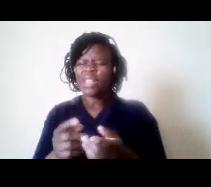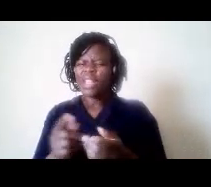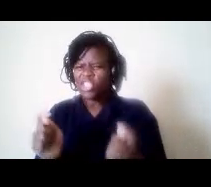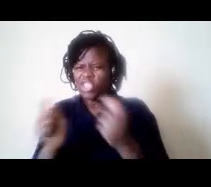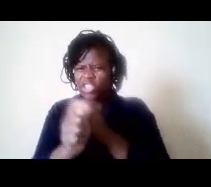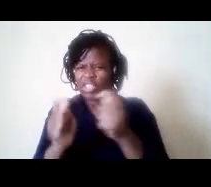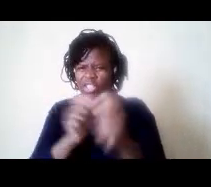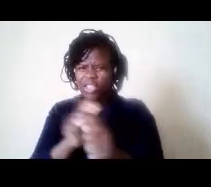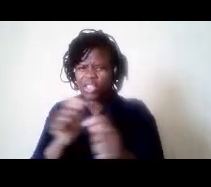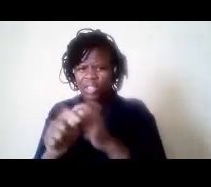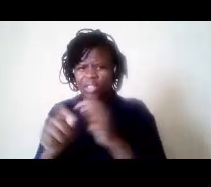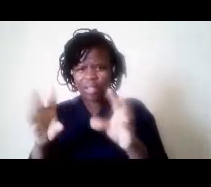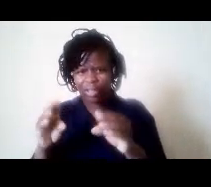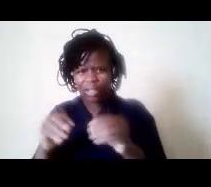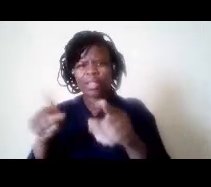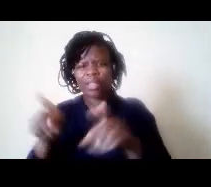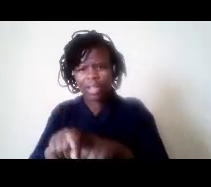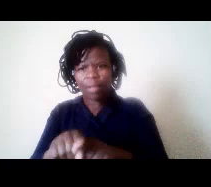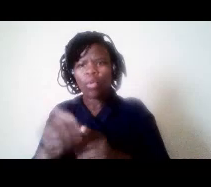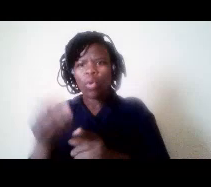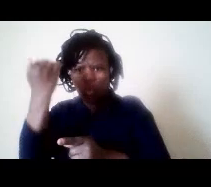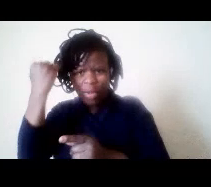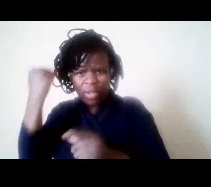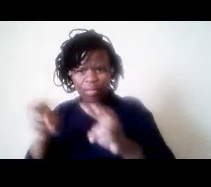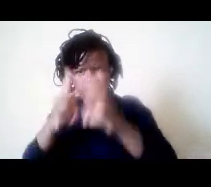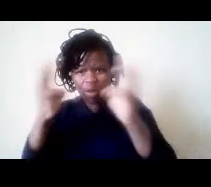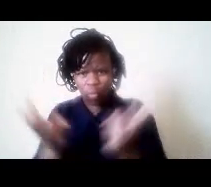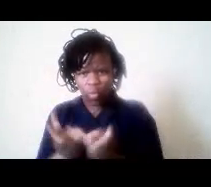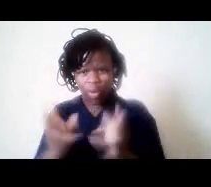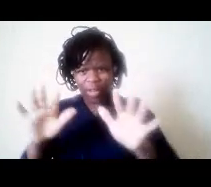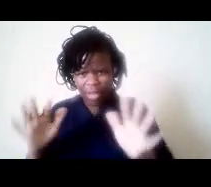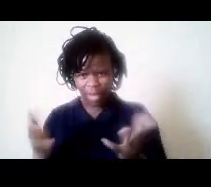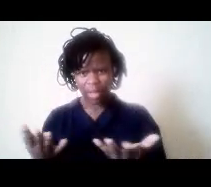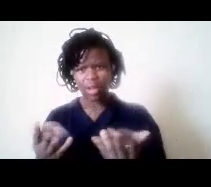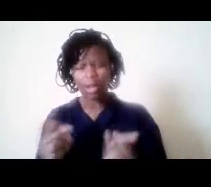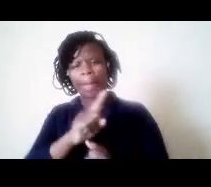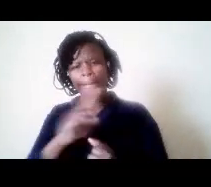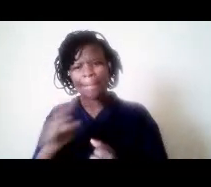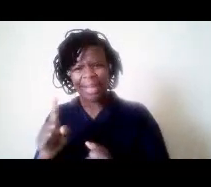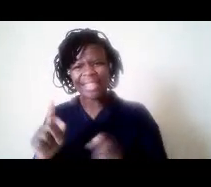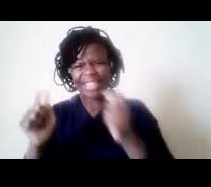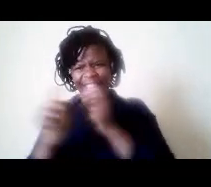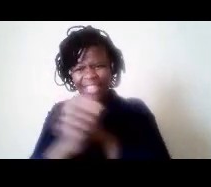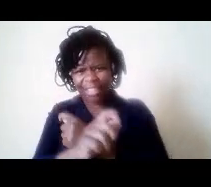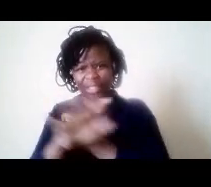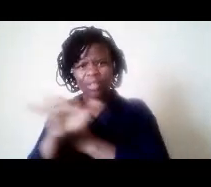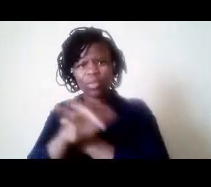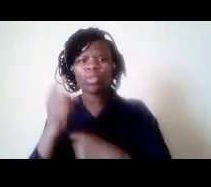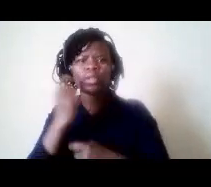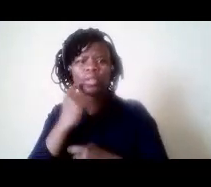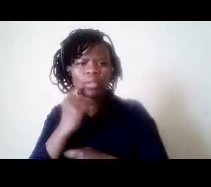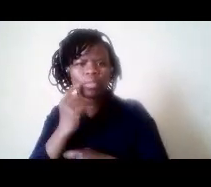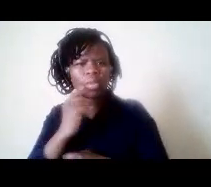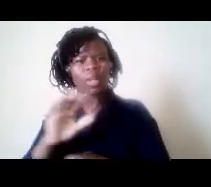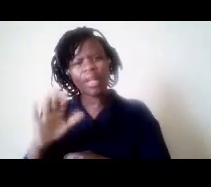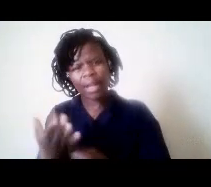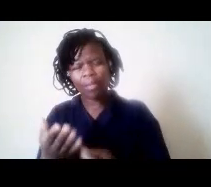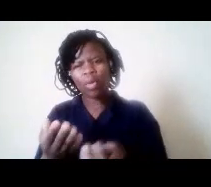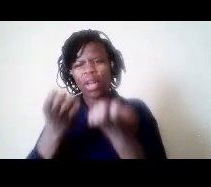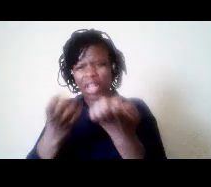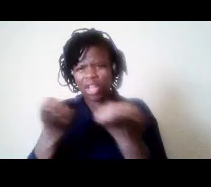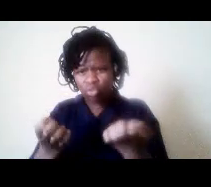the world. And they're not changes which are not just to do with a simple instrumental question of whether he uses large print or uses